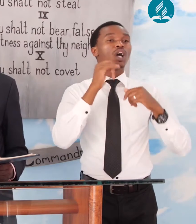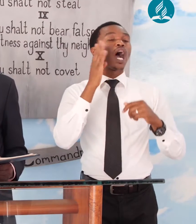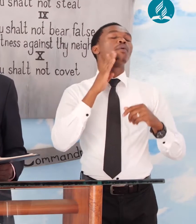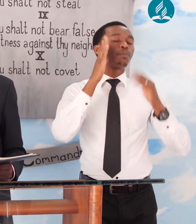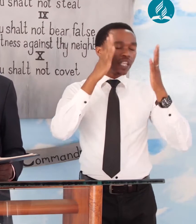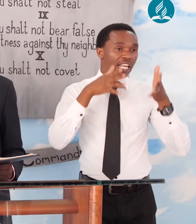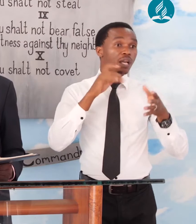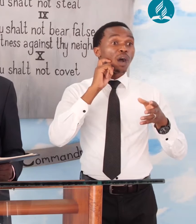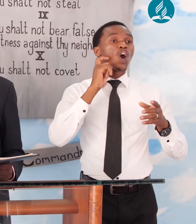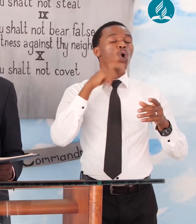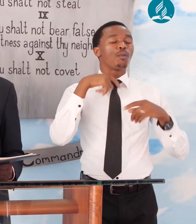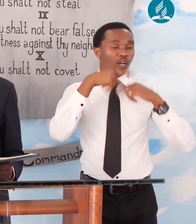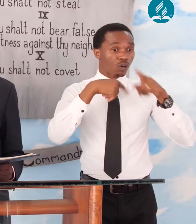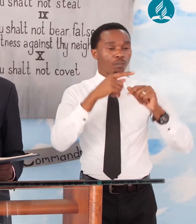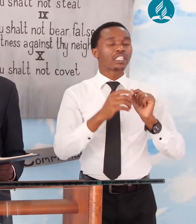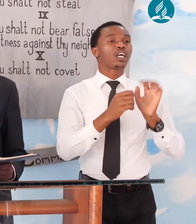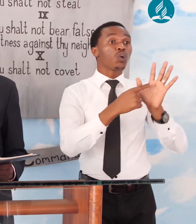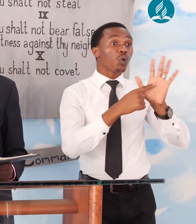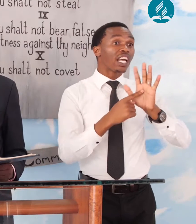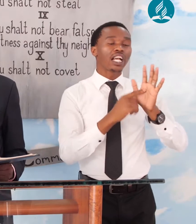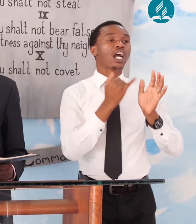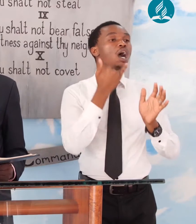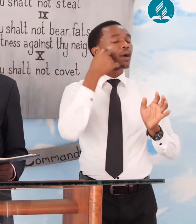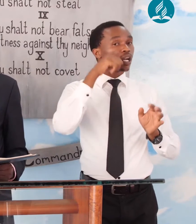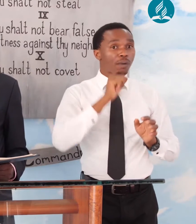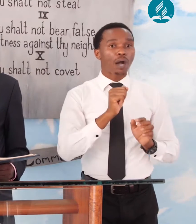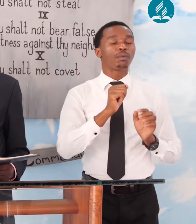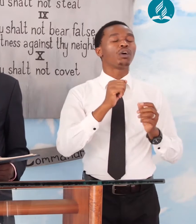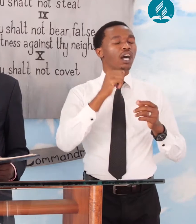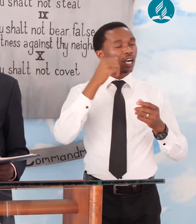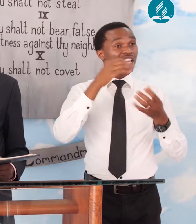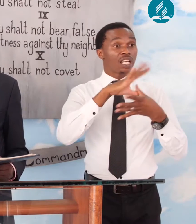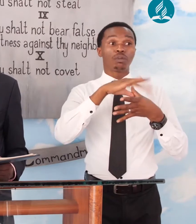human soul the image of the divine.